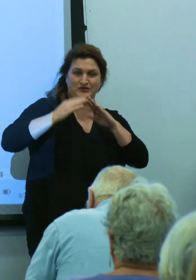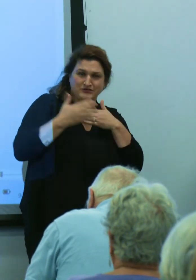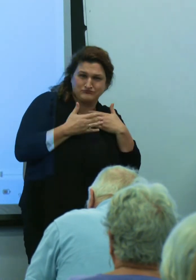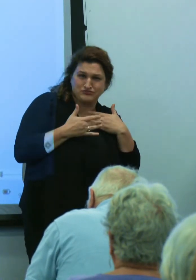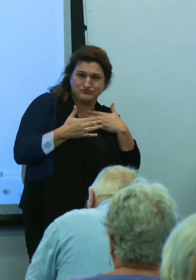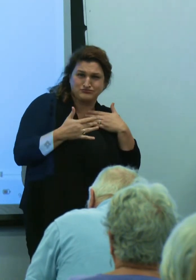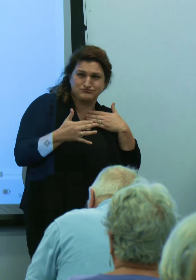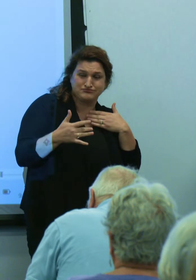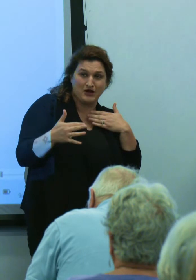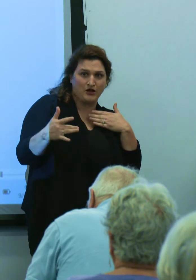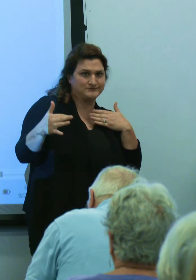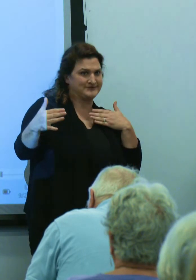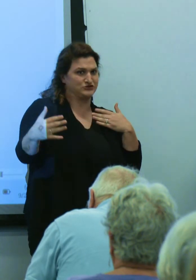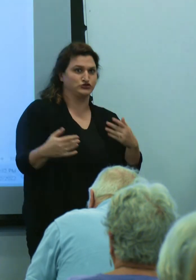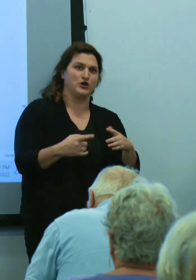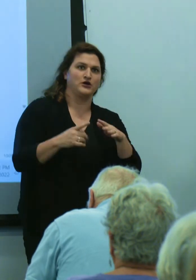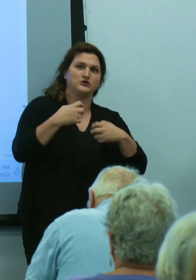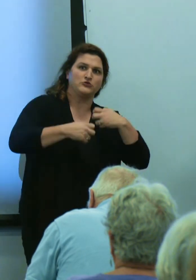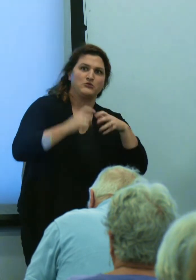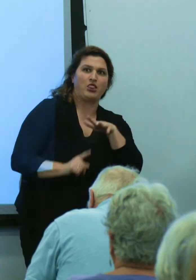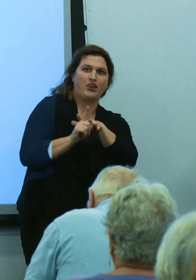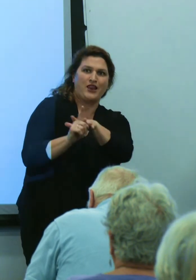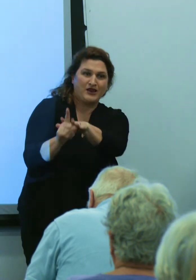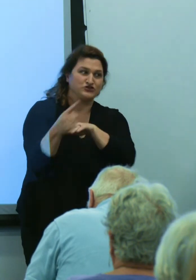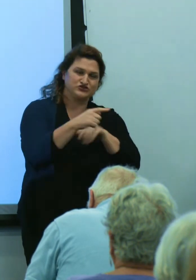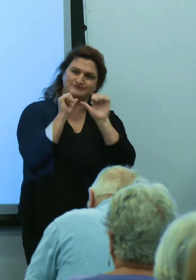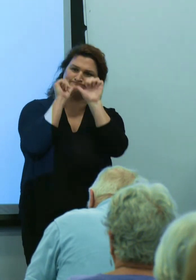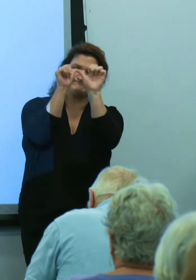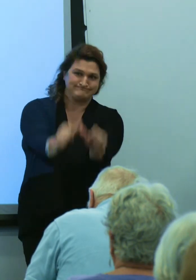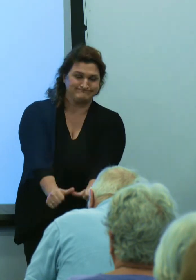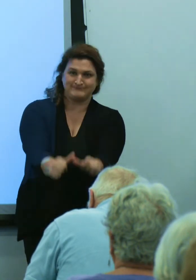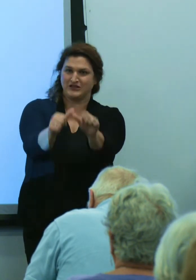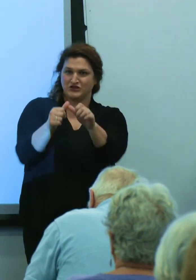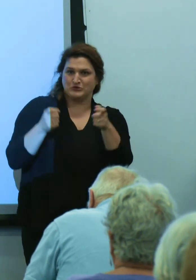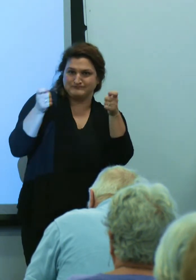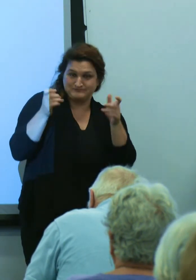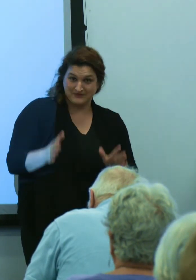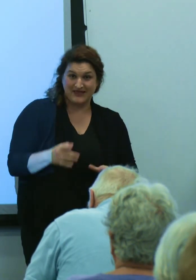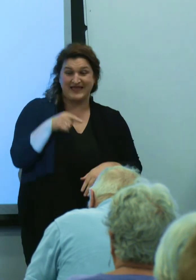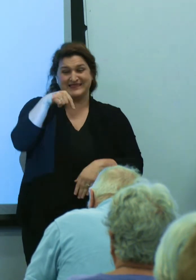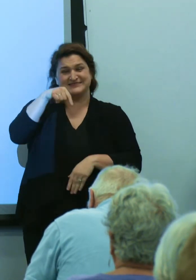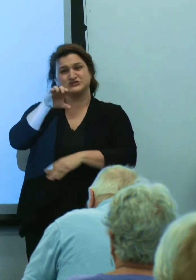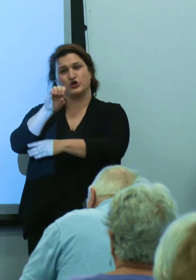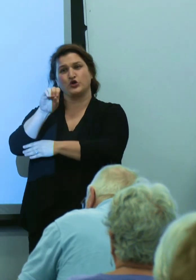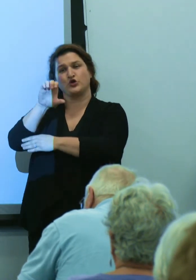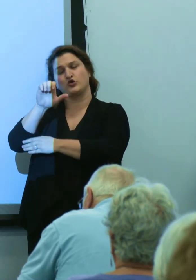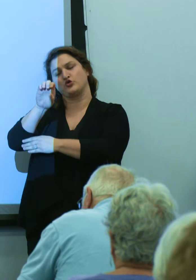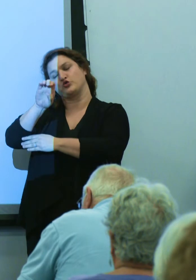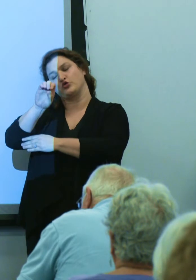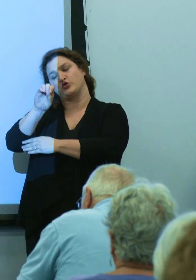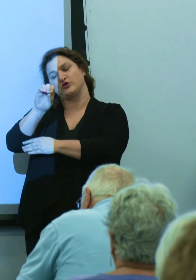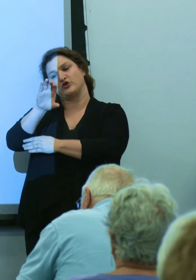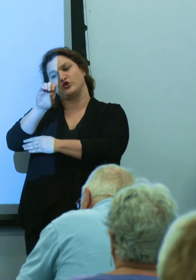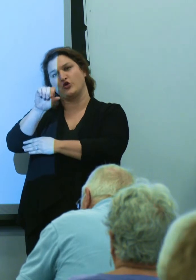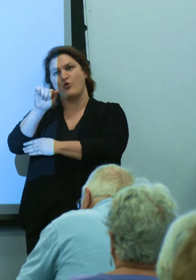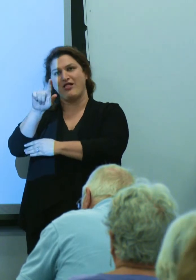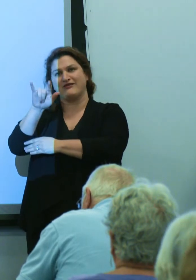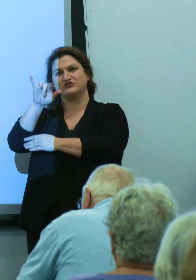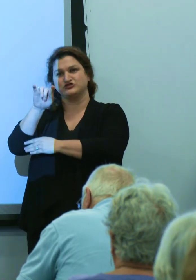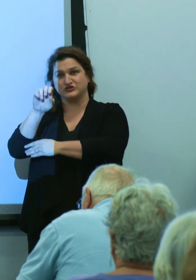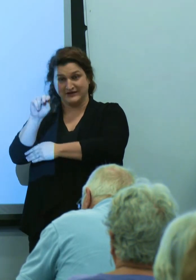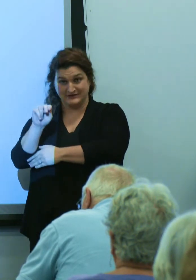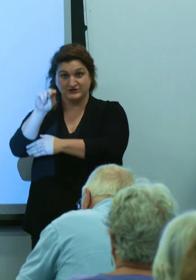the trials and tribulations. This coalition was initially organized to pass the successful state